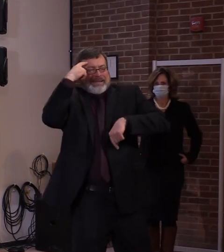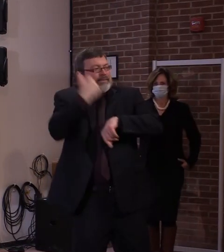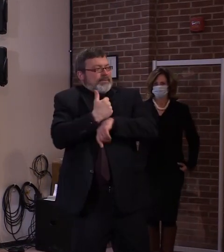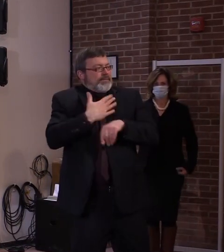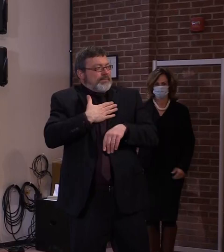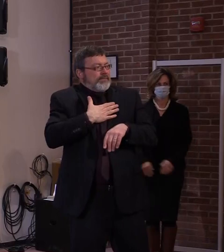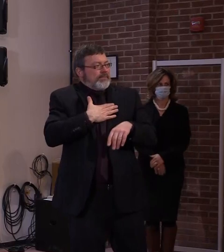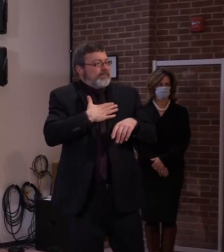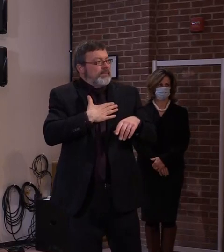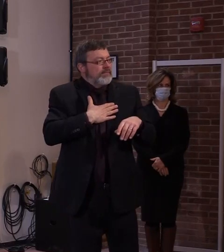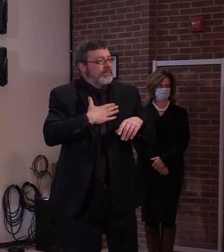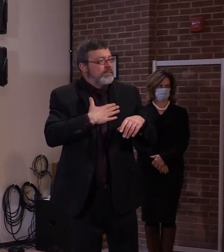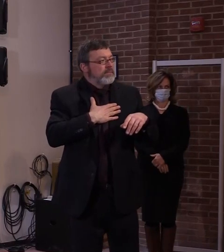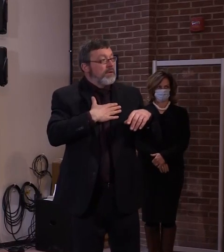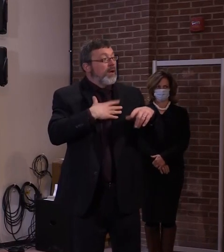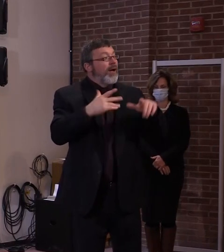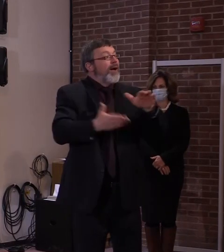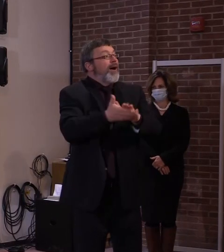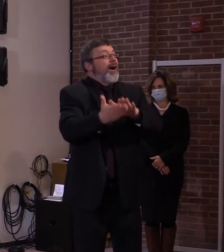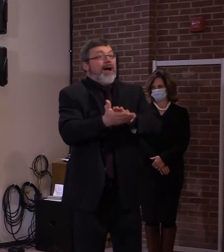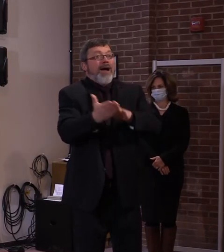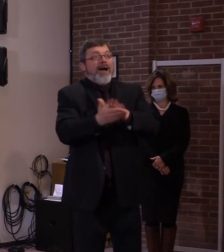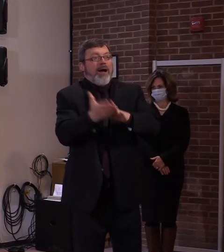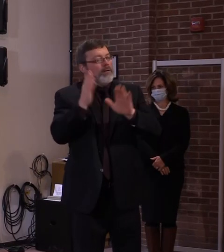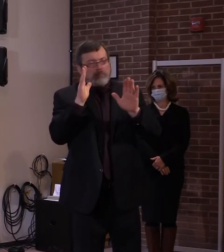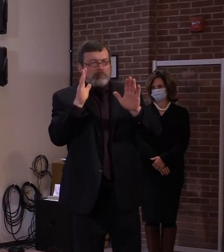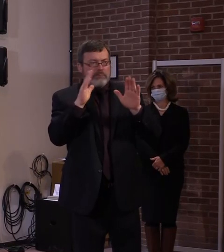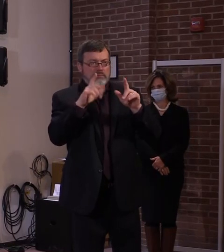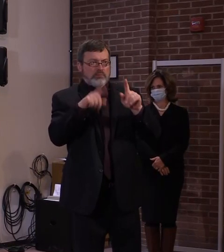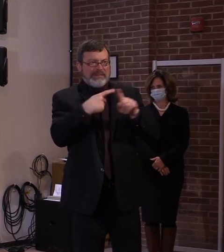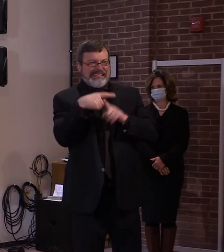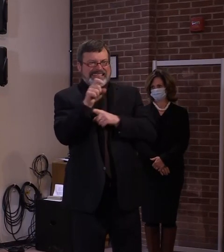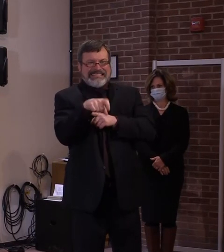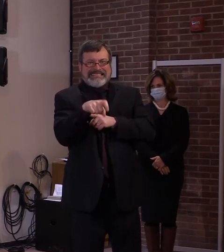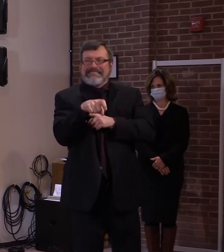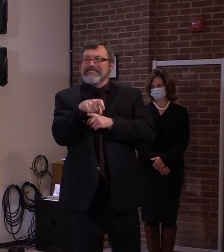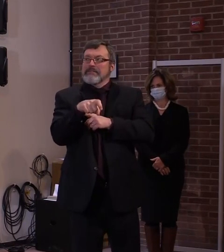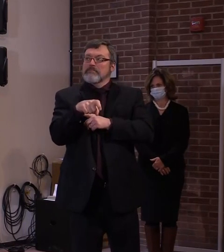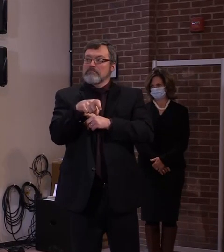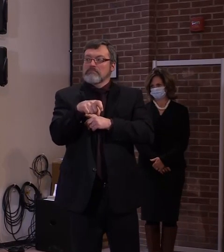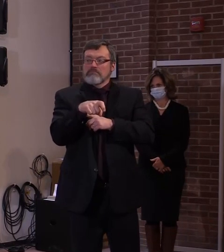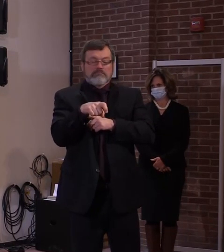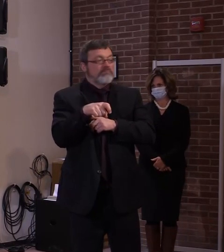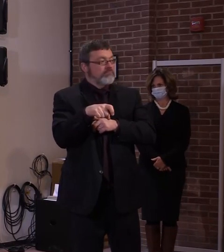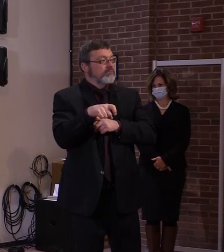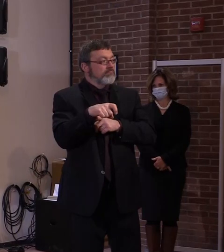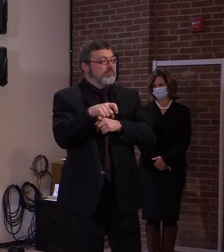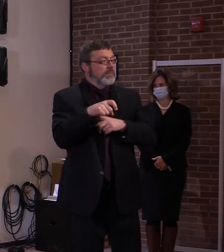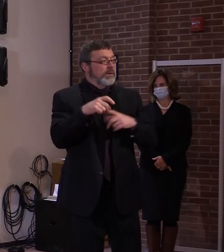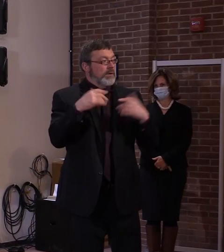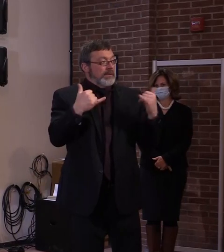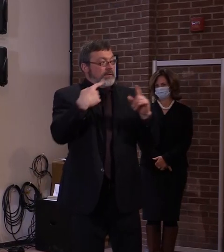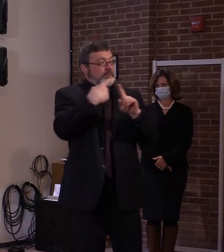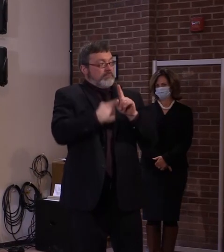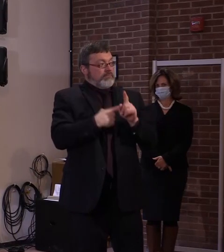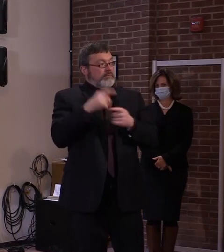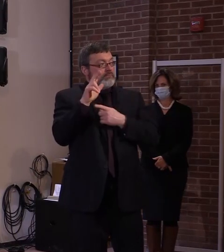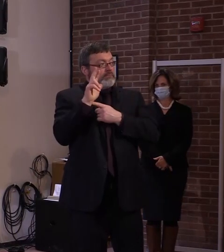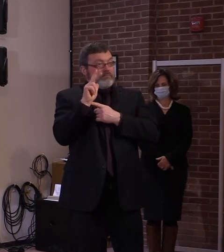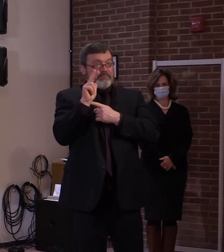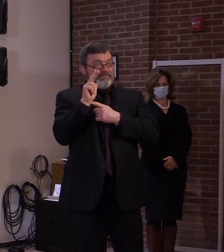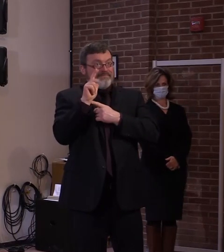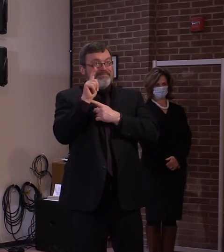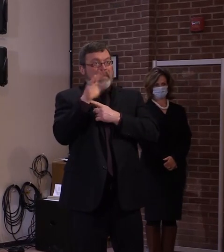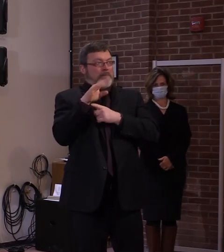right now, and right now we do it on the 23rd and the 30th, because those are when the labs are going to be shut down